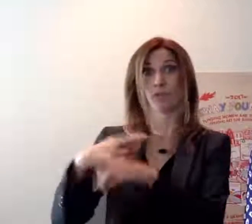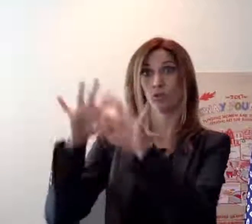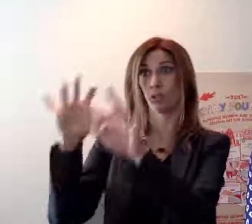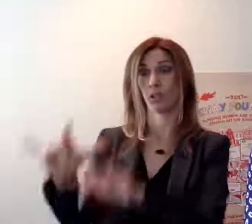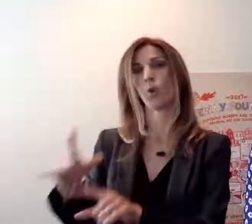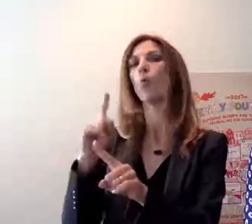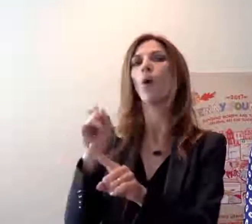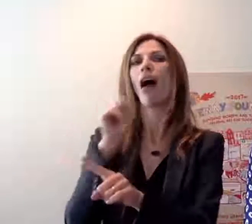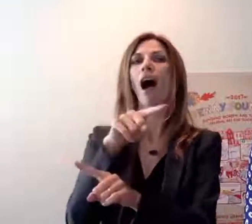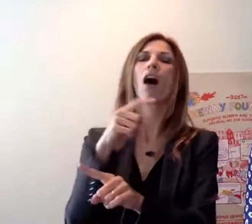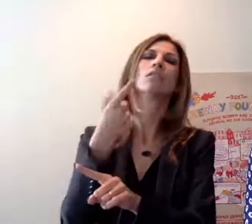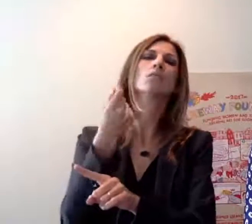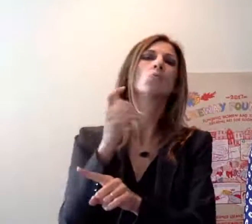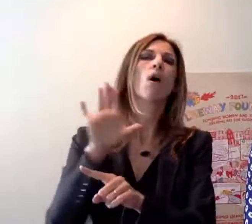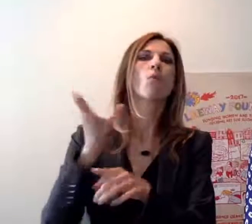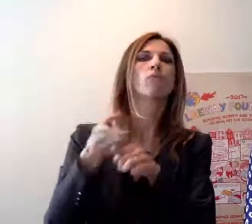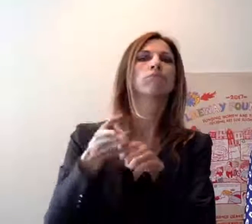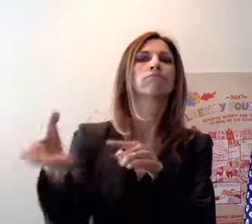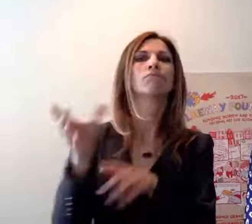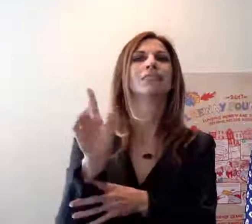asked to pick your artistic discipline.